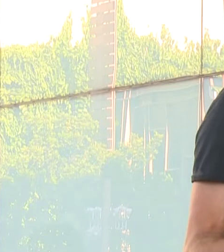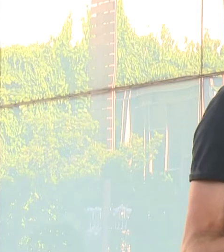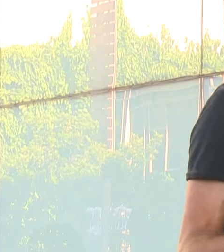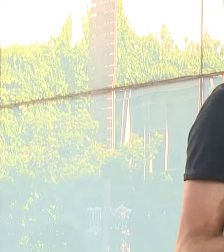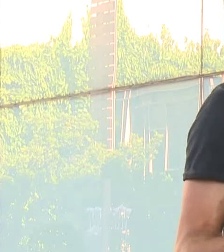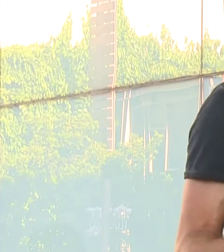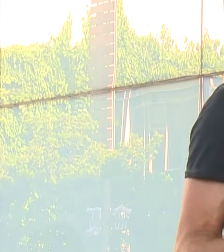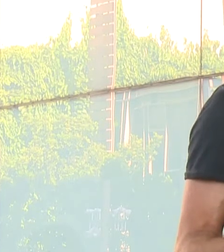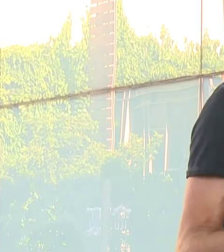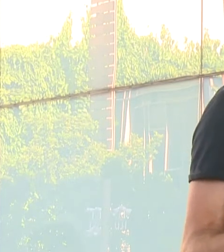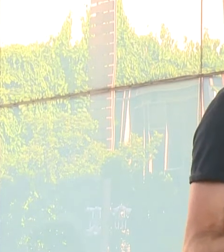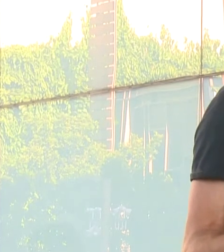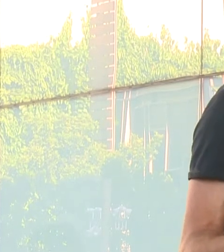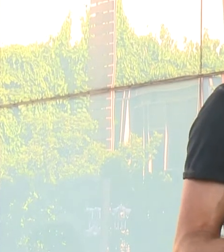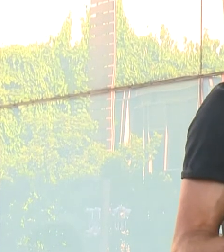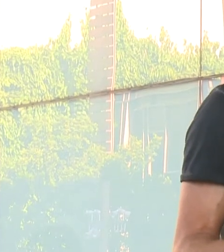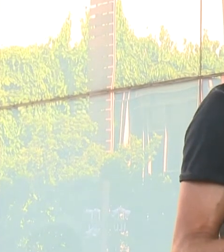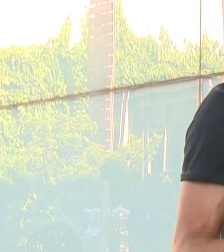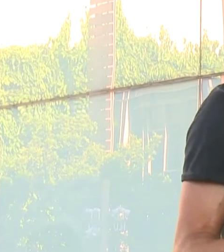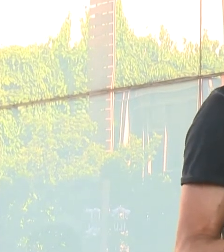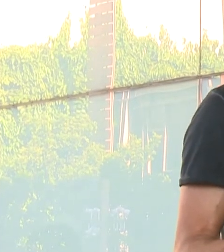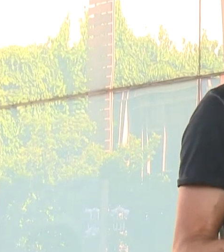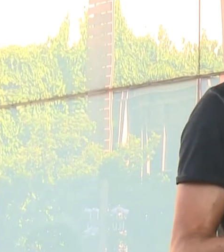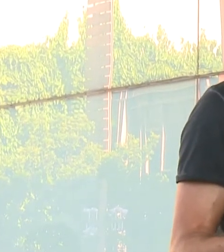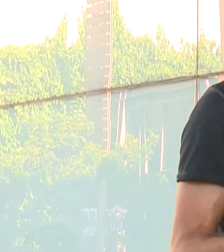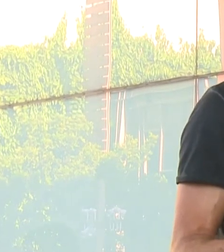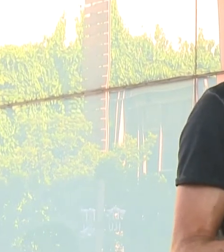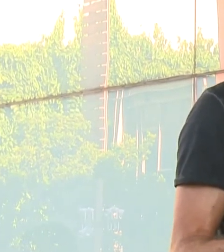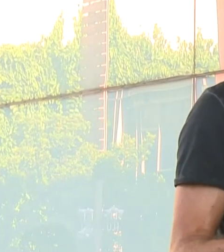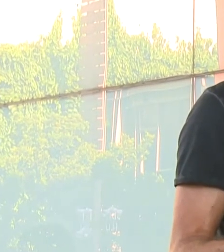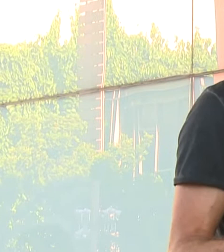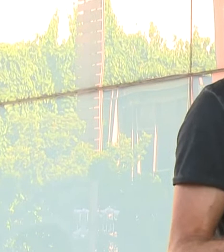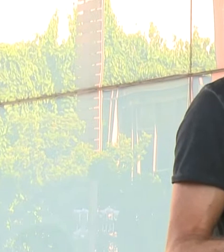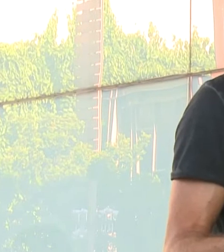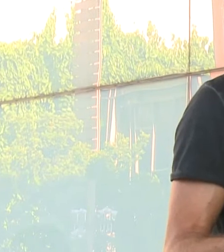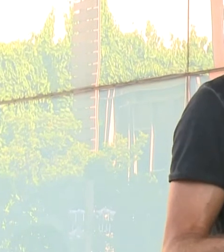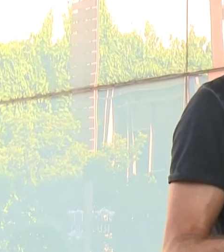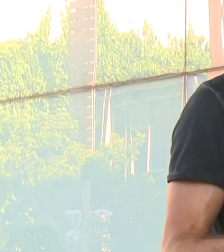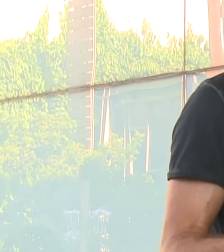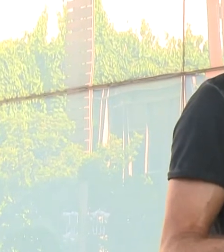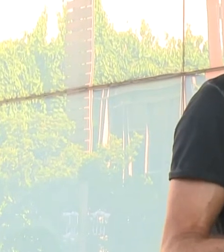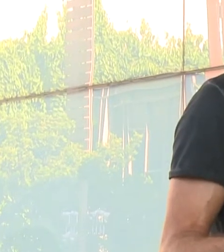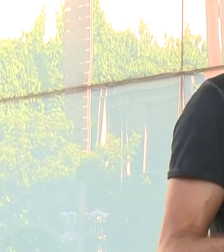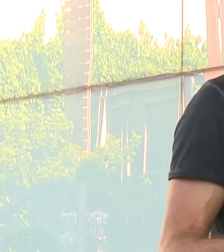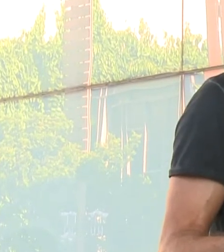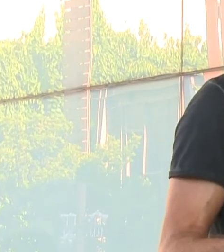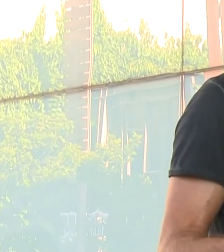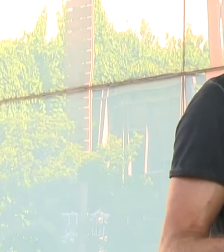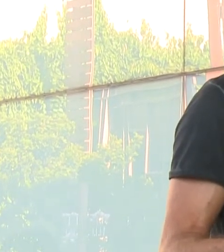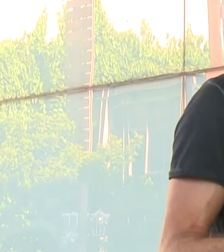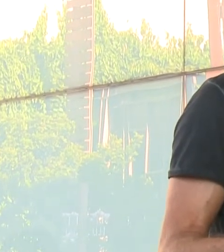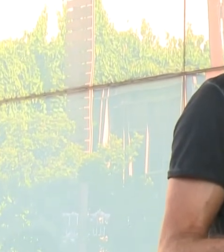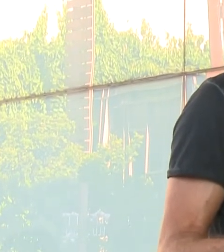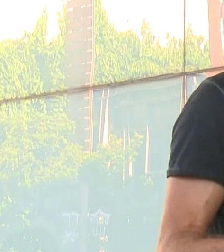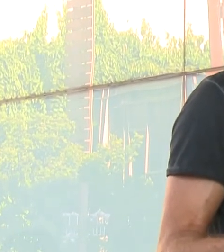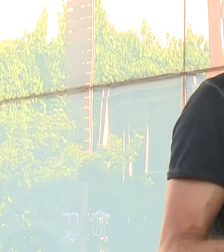around 44-gallon drums and hay bales into trucks and sheds, which was pretty funny. I was a city boy filming out in the country